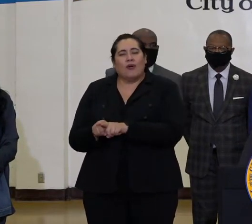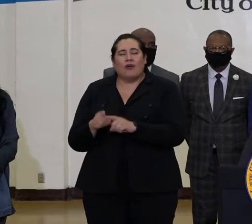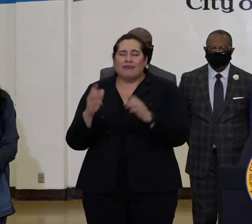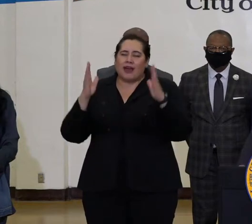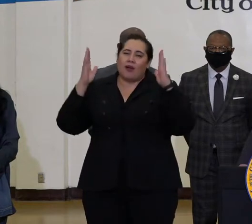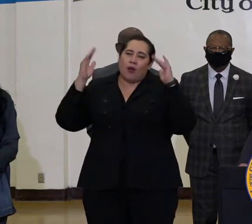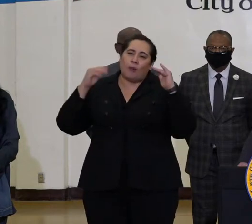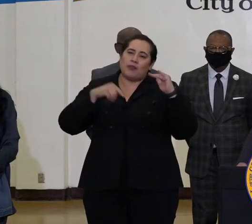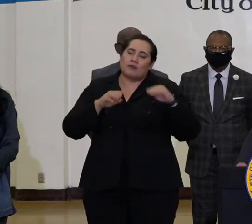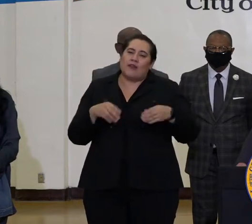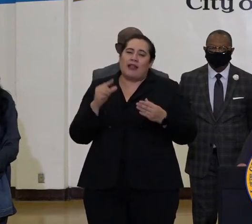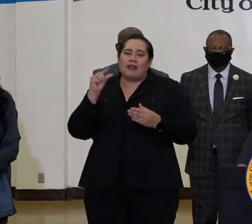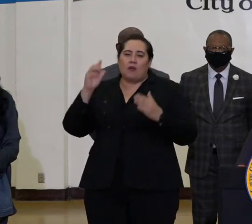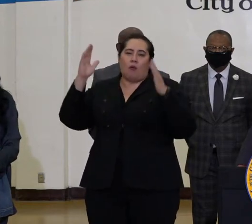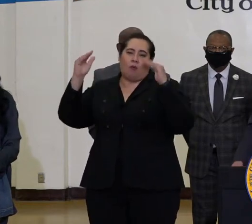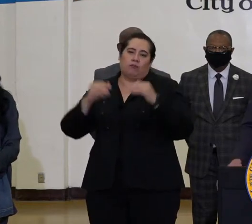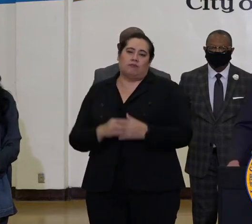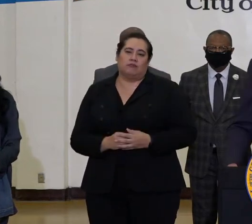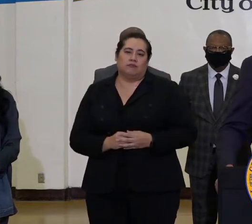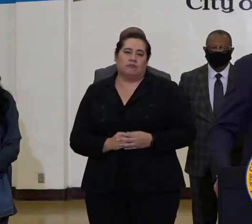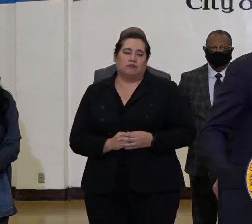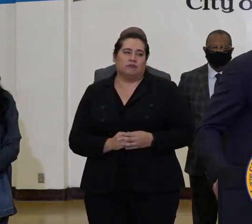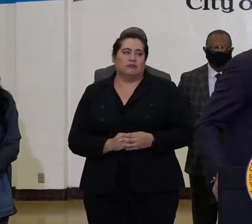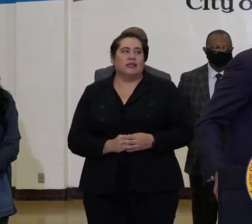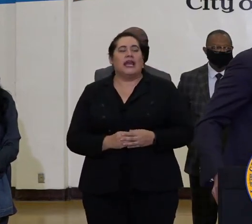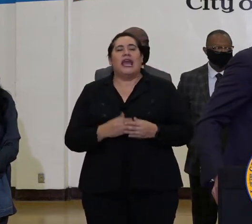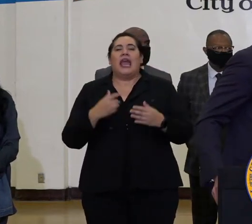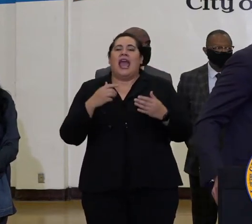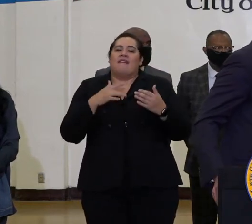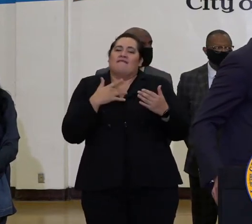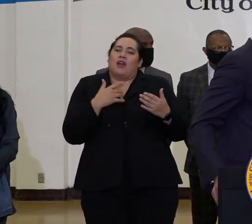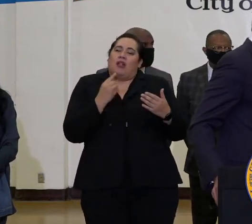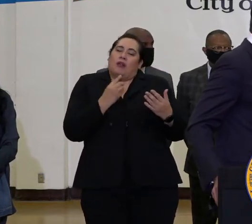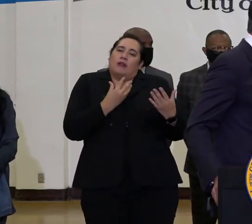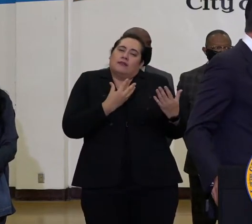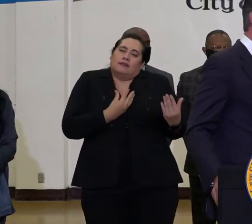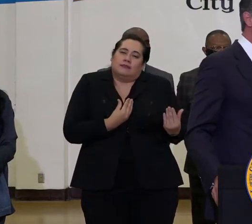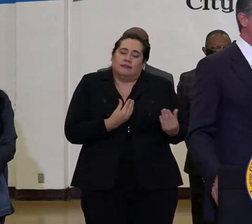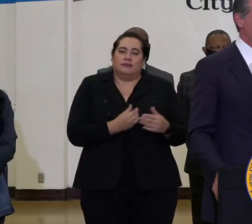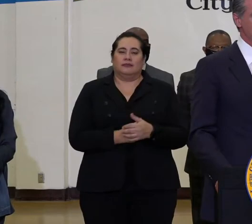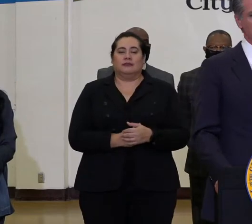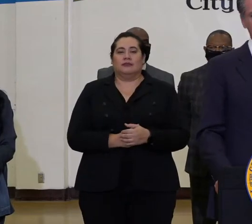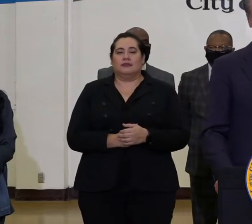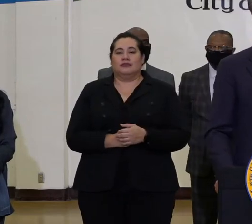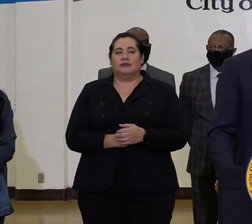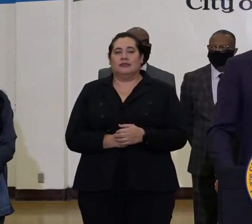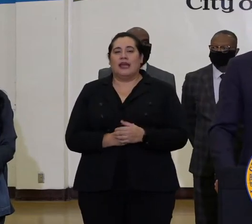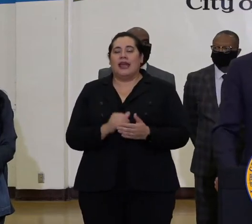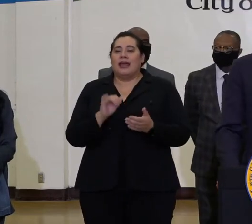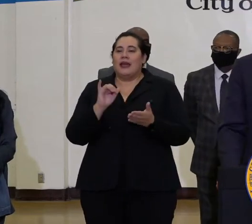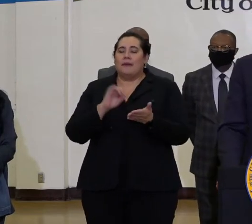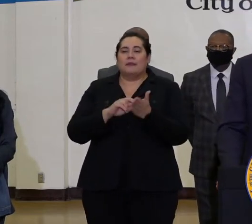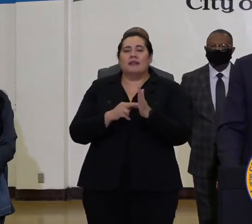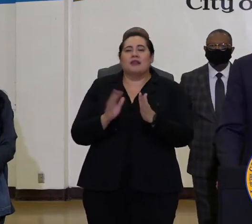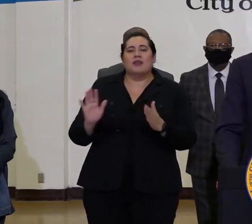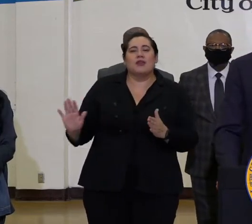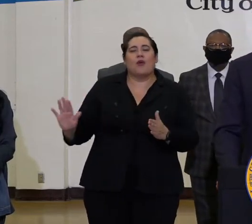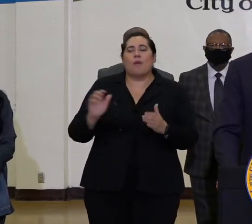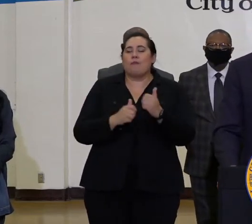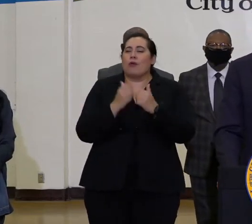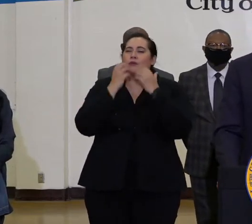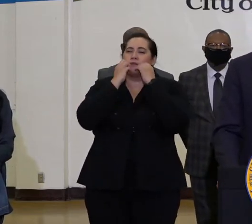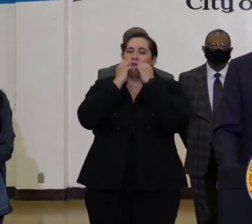hopefully, this provides a little hopefulness and softens the edges a little bit, that your